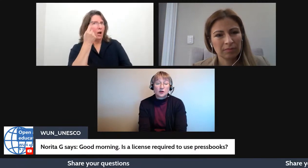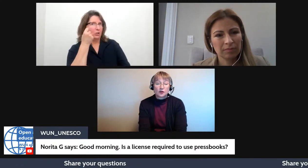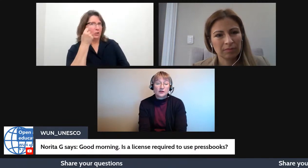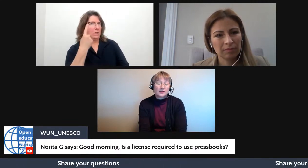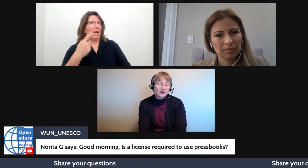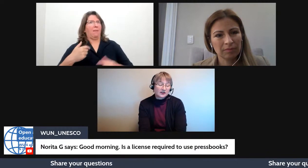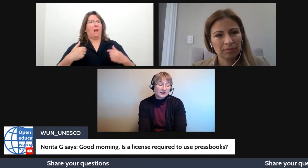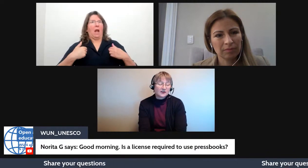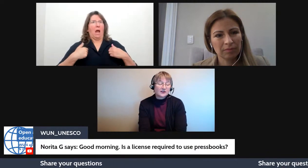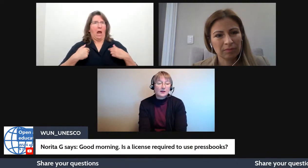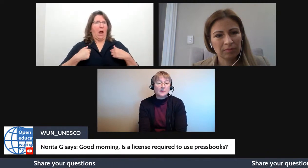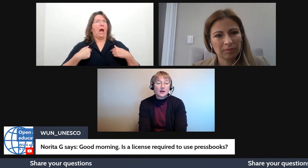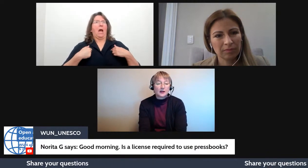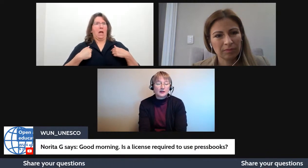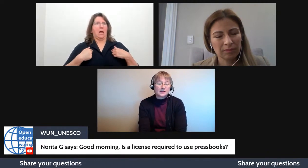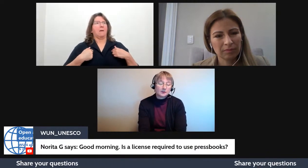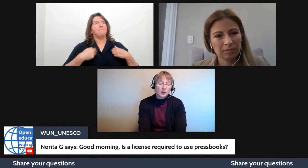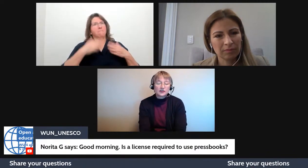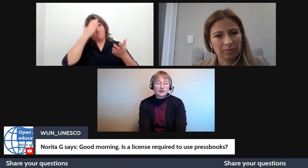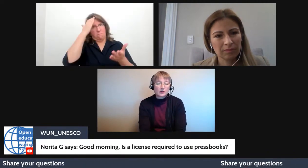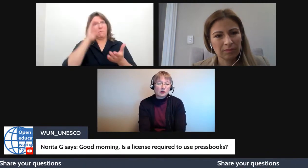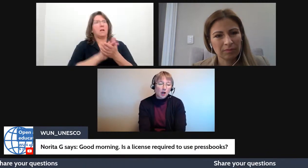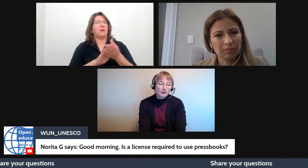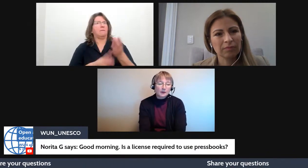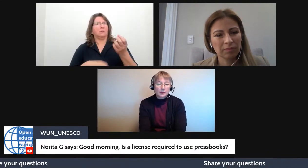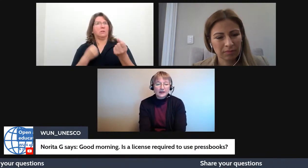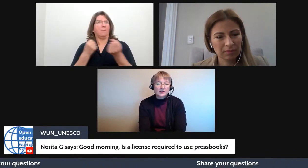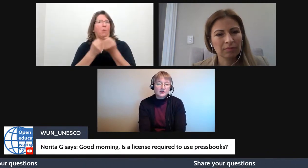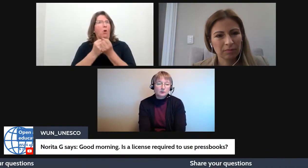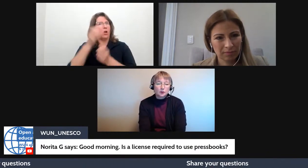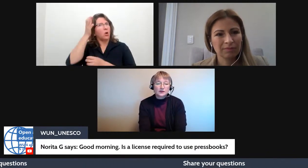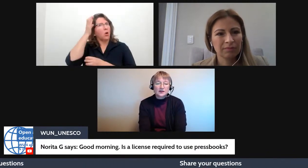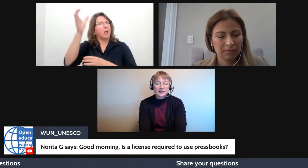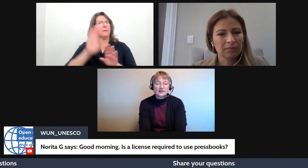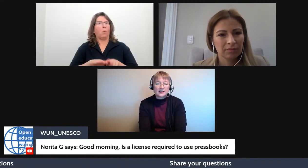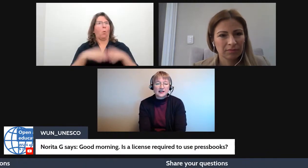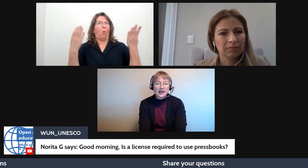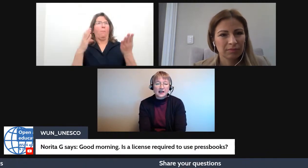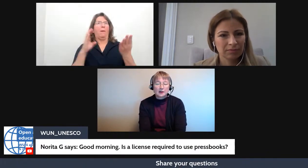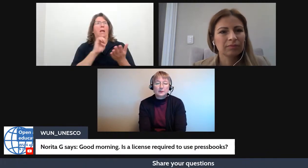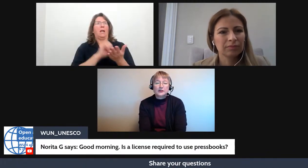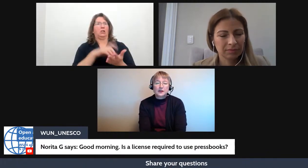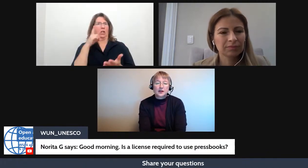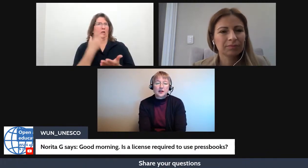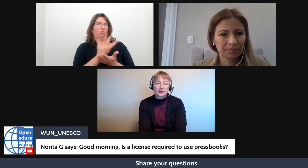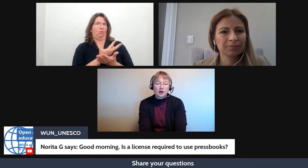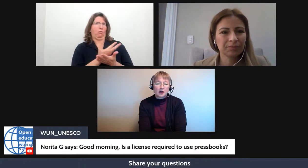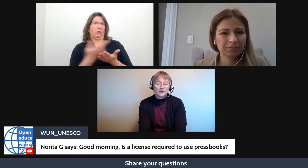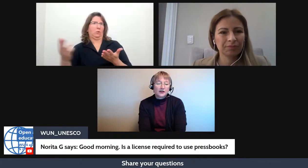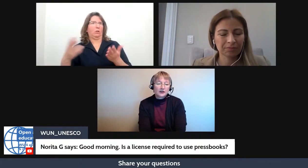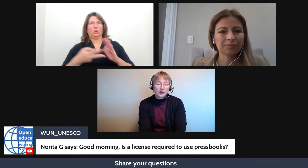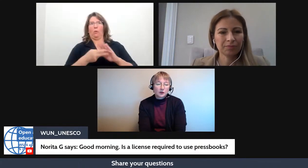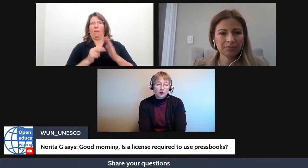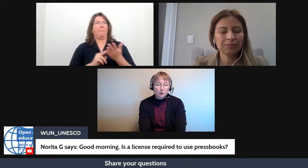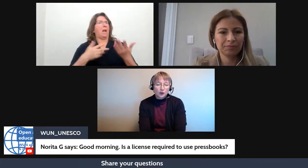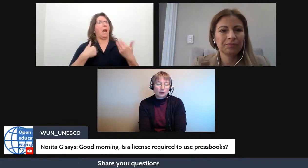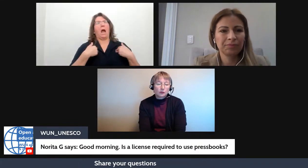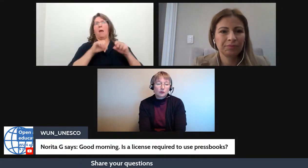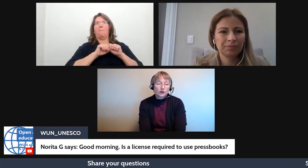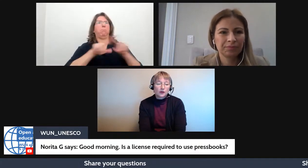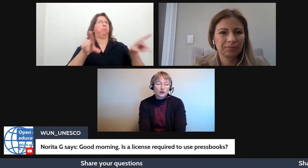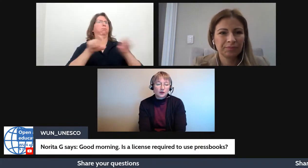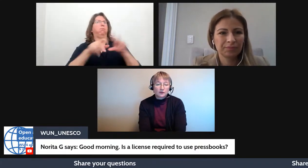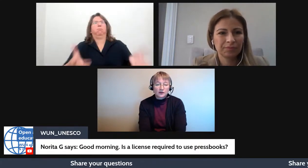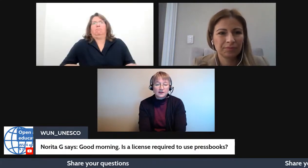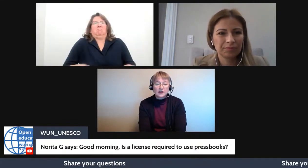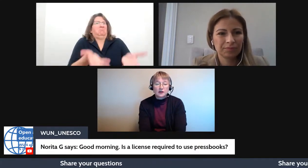And so there's still some questions around copyright using books and things like that, but often if you can work